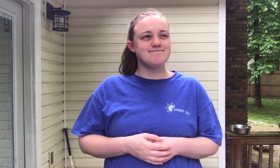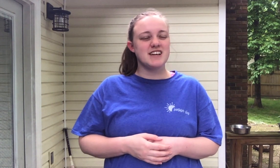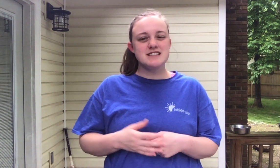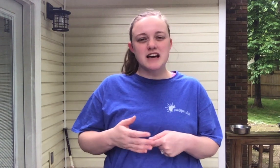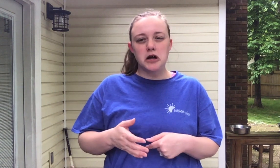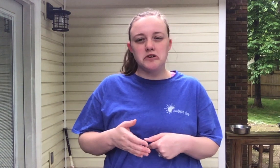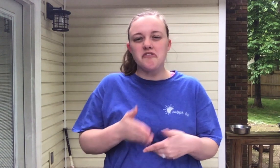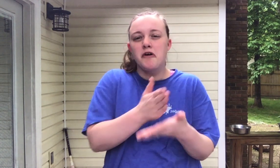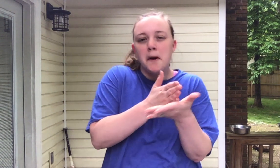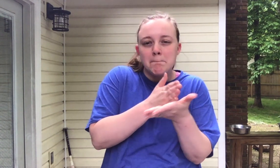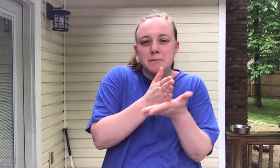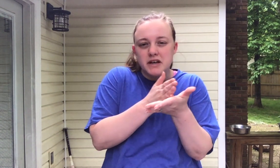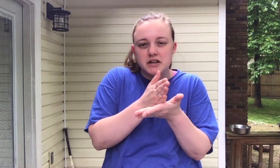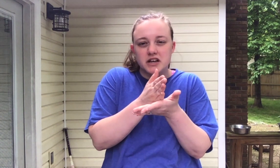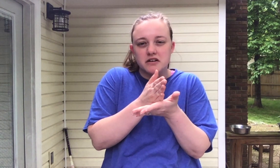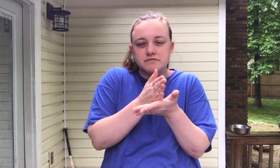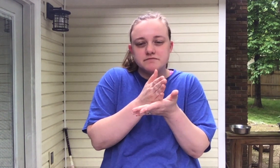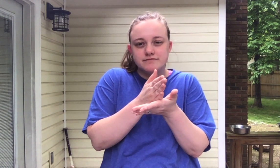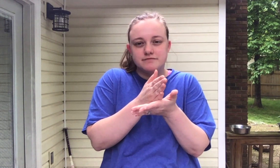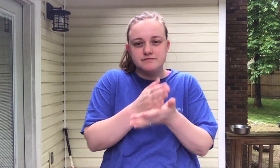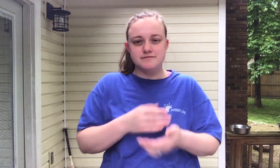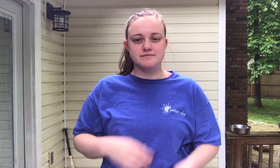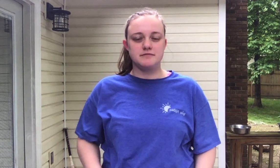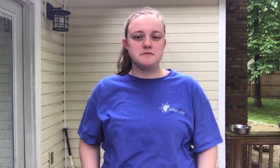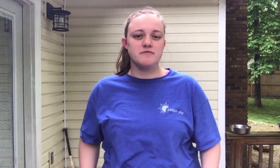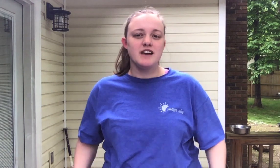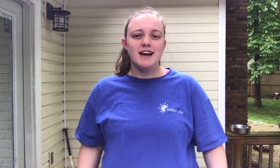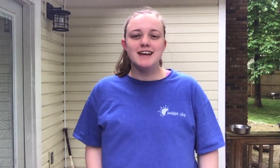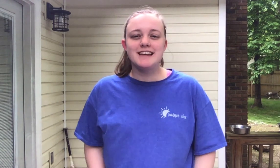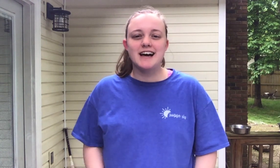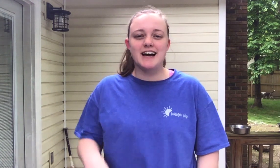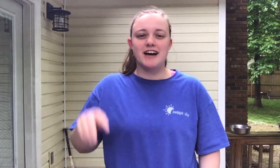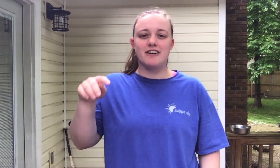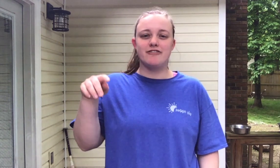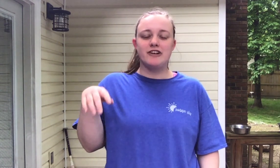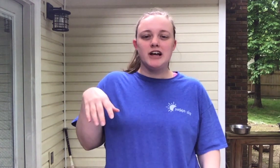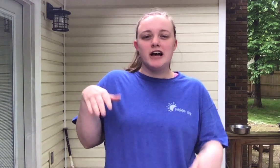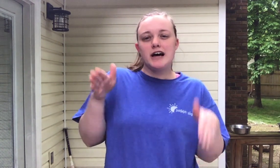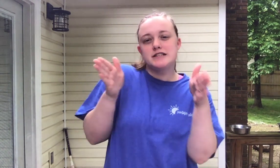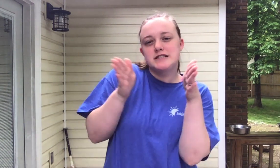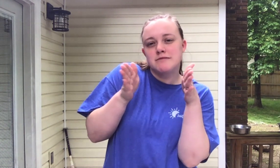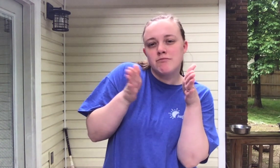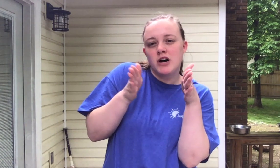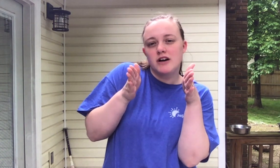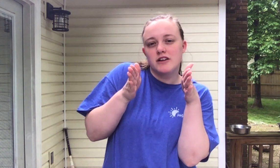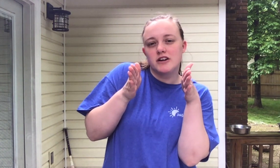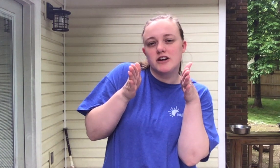he's kind of medium. And then I have a smaller